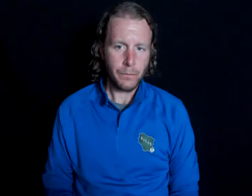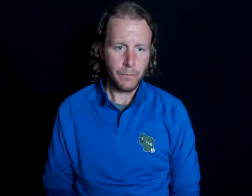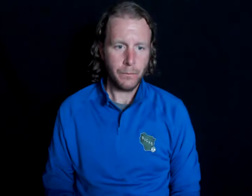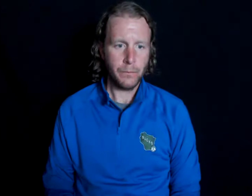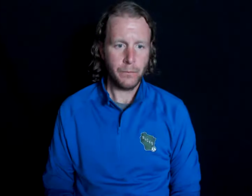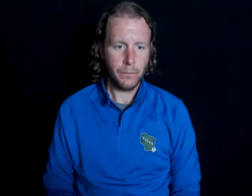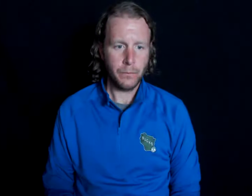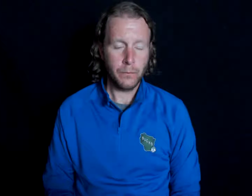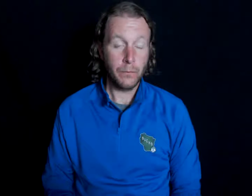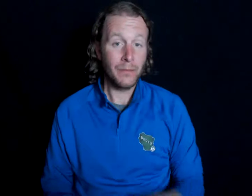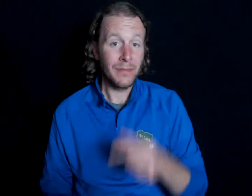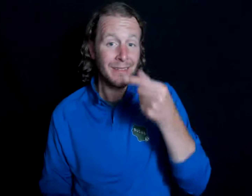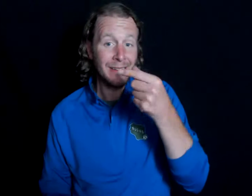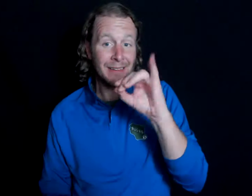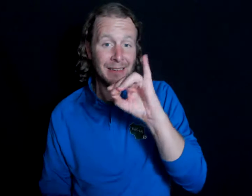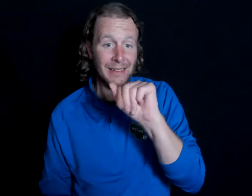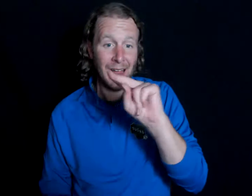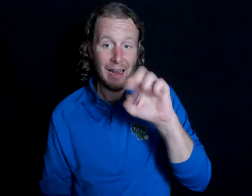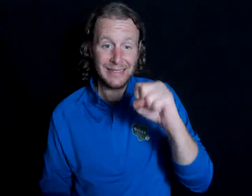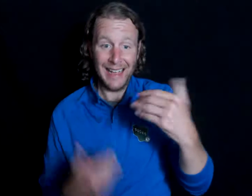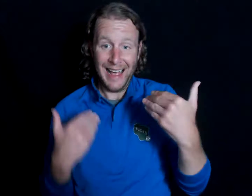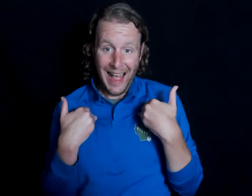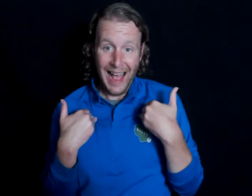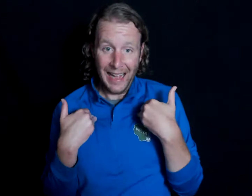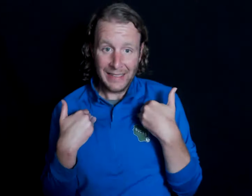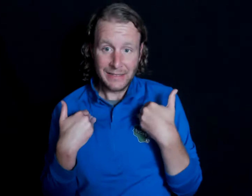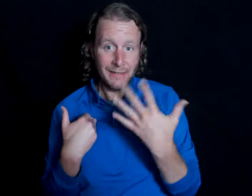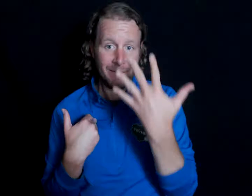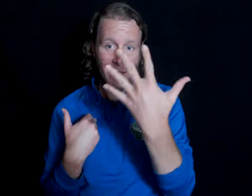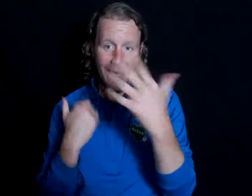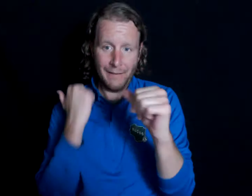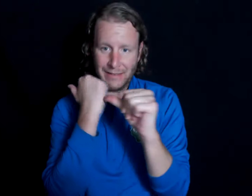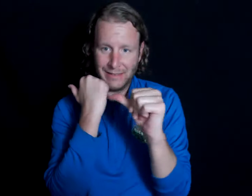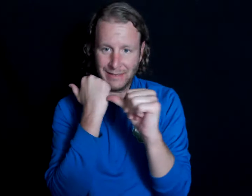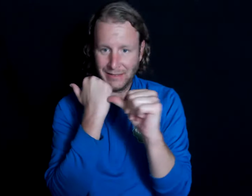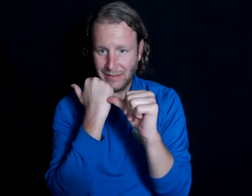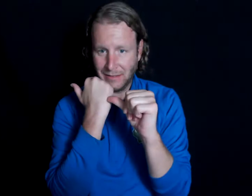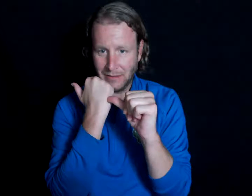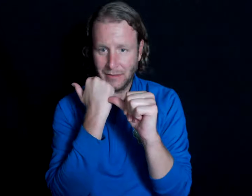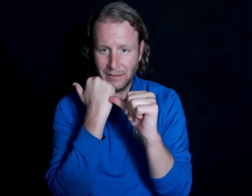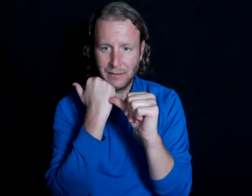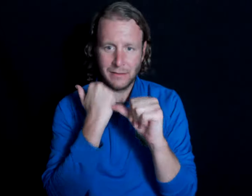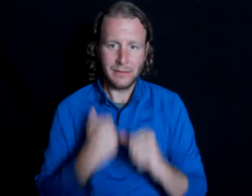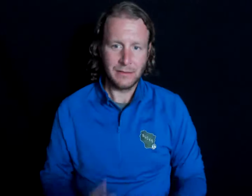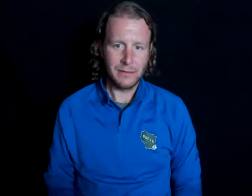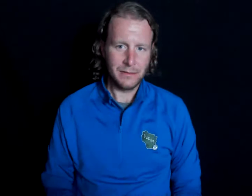Giannis does have 5 dimes in the game. About a 2-second difference between the shot and game clock.